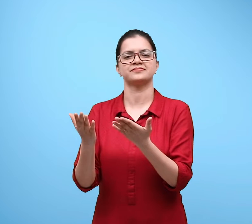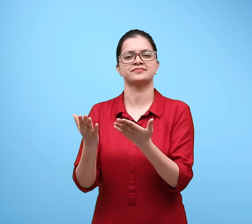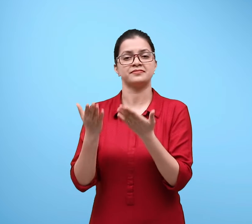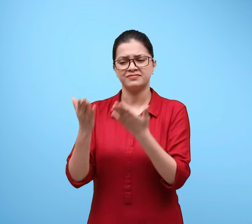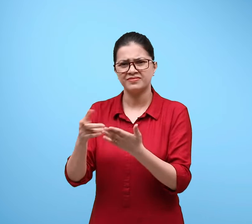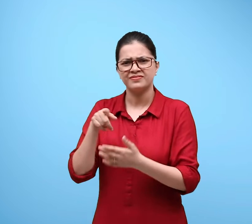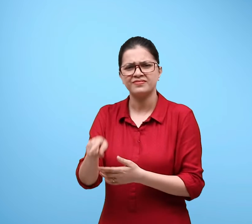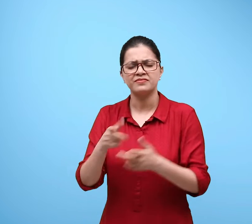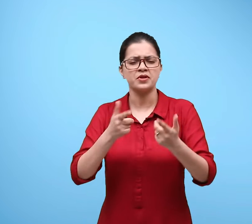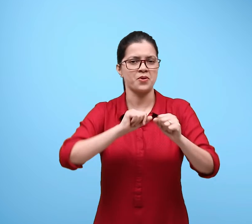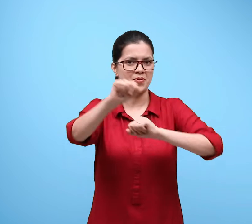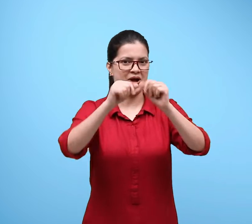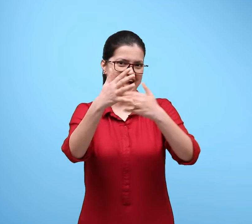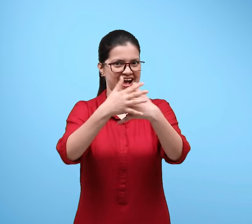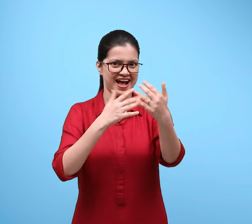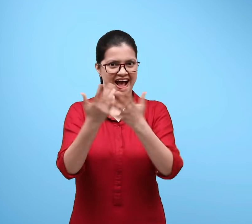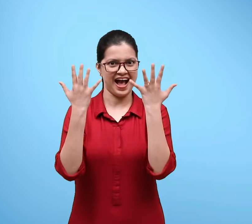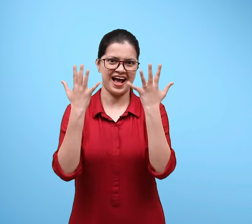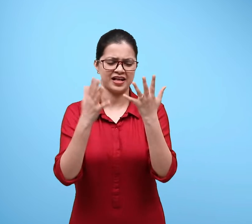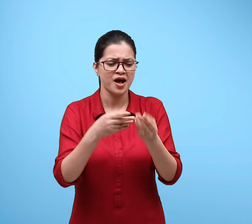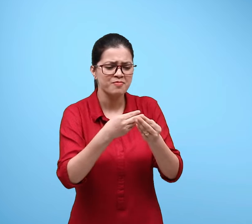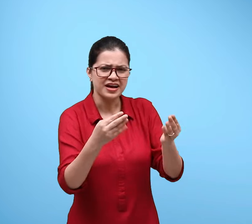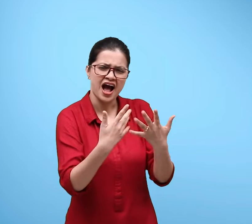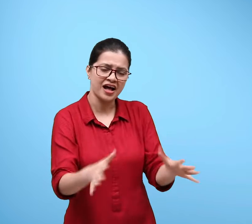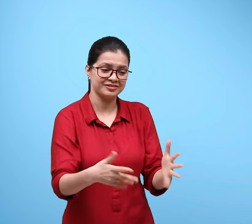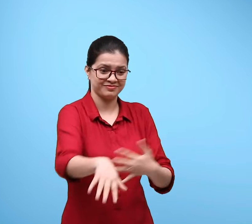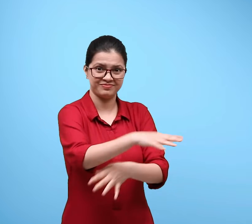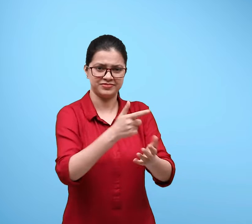When you press different materials with your hands,